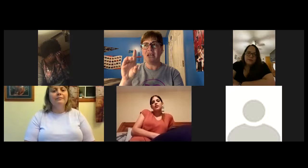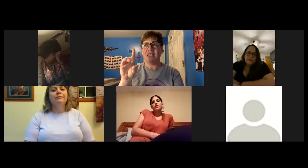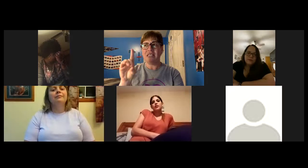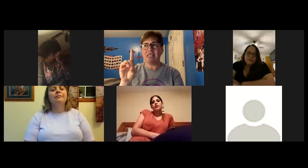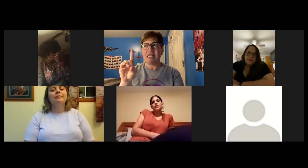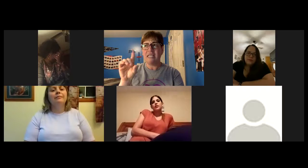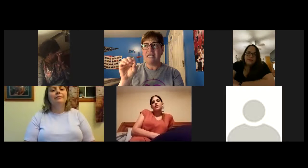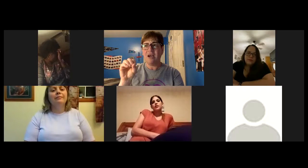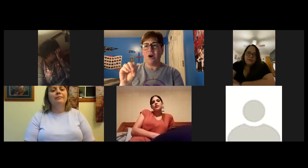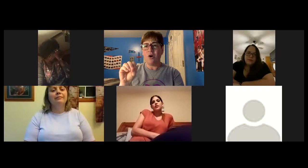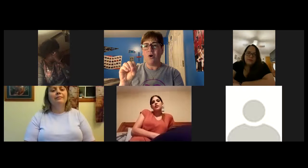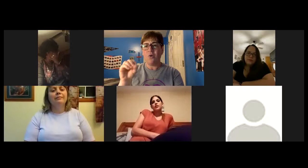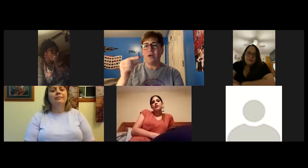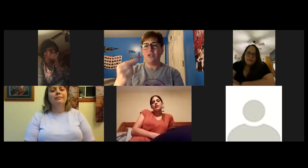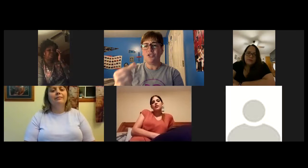like D-O-G.